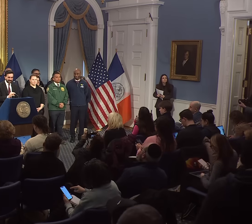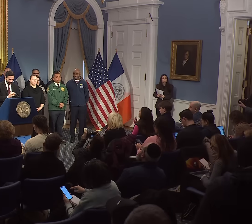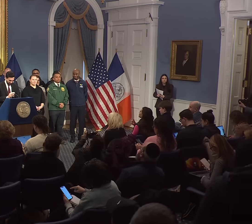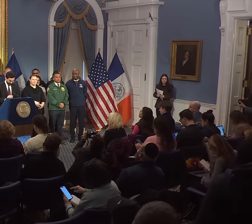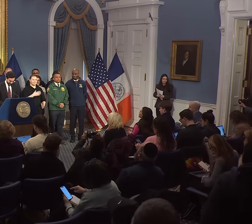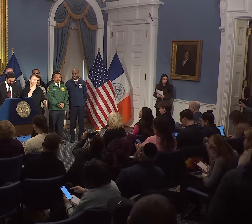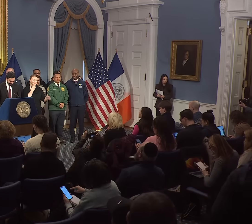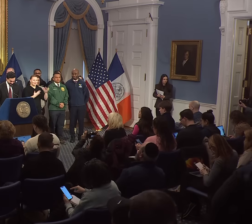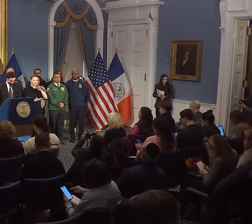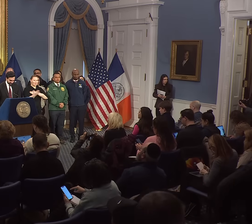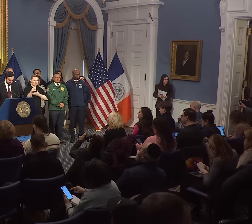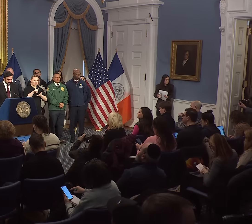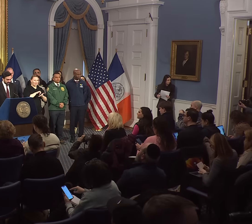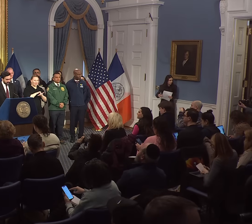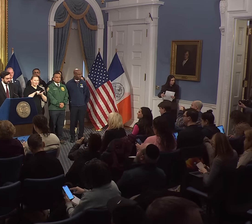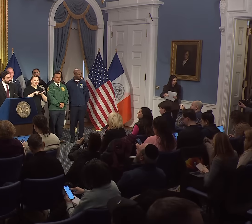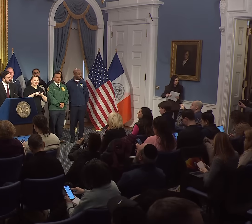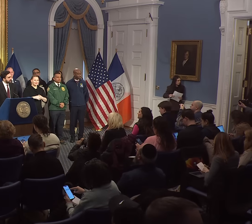Good morning, New York.